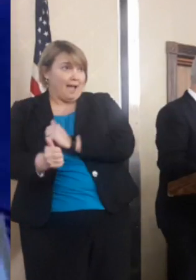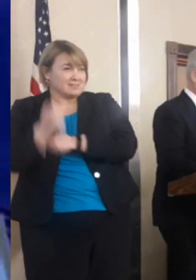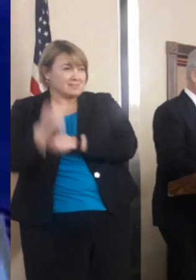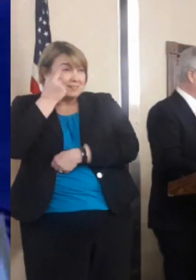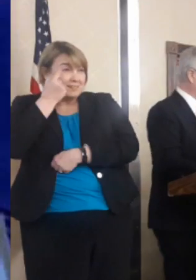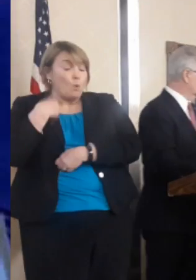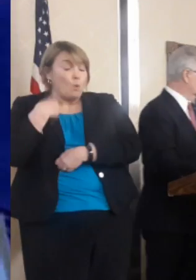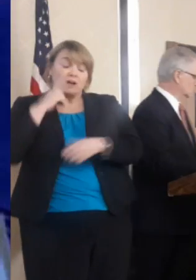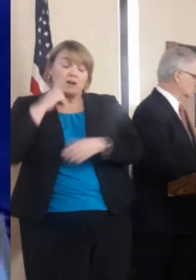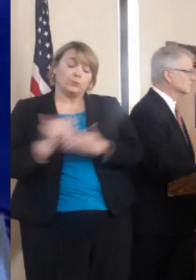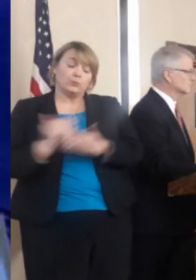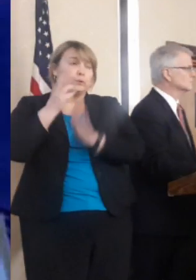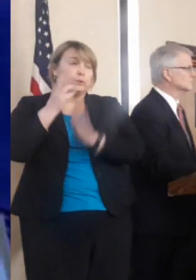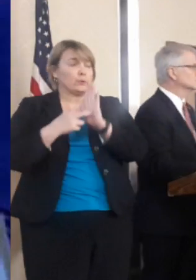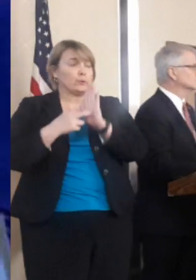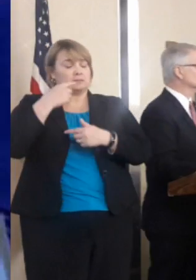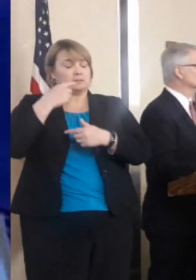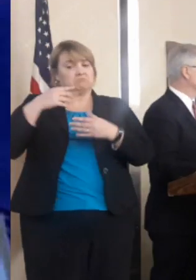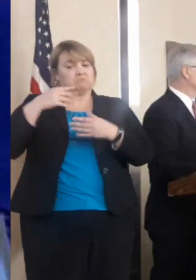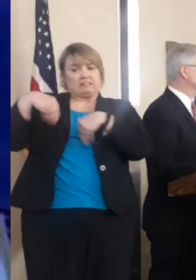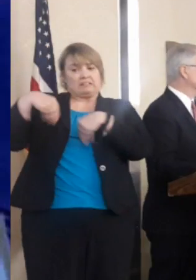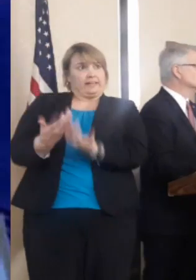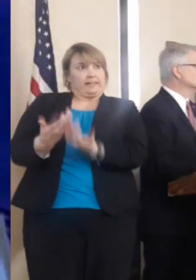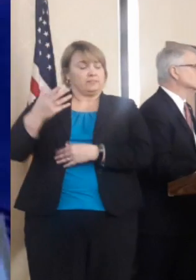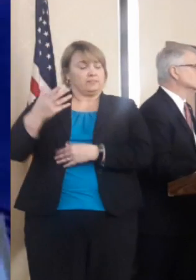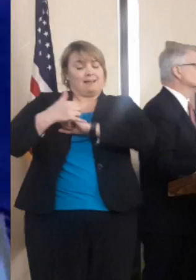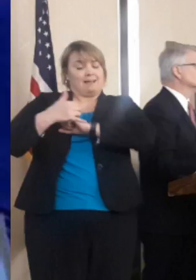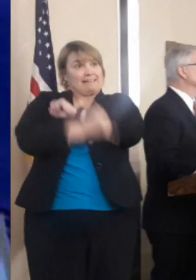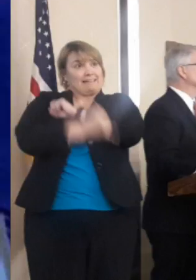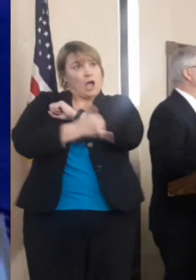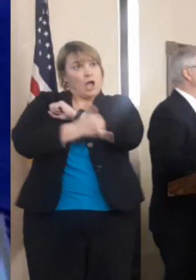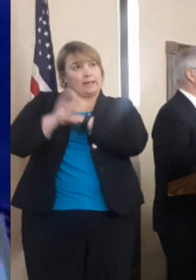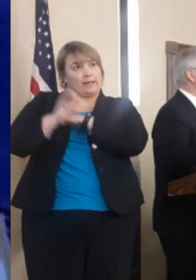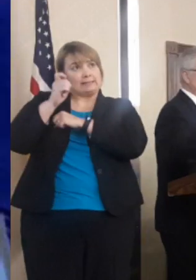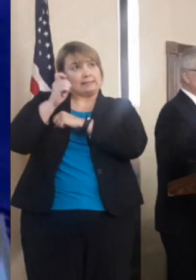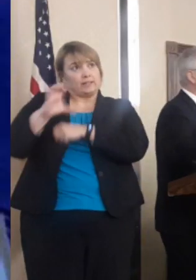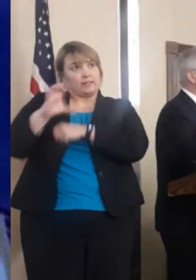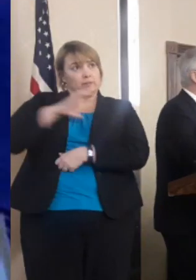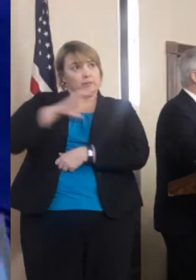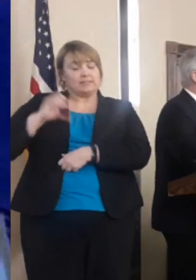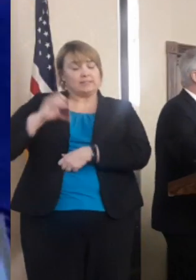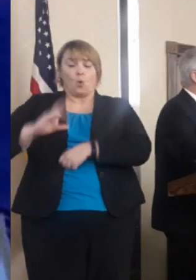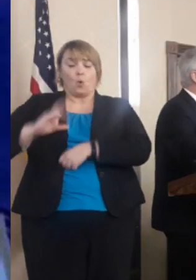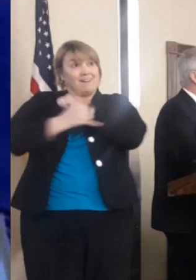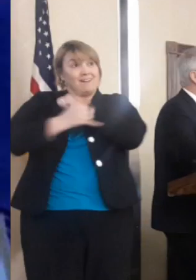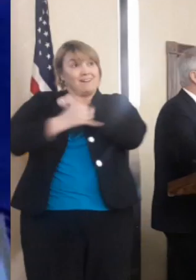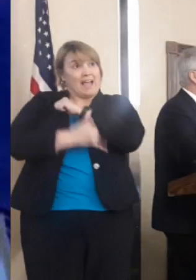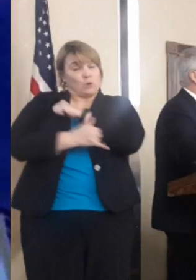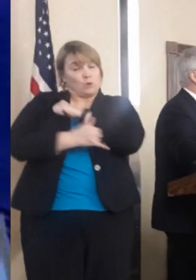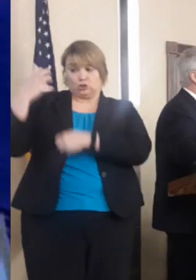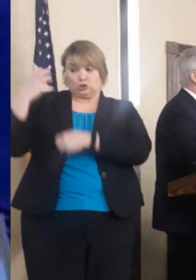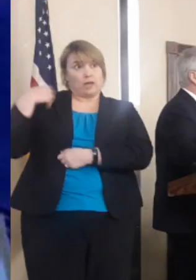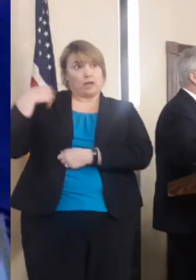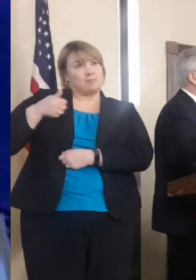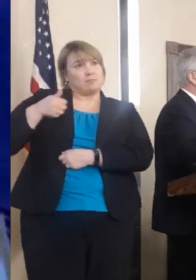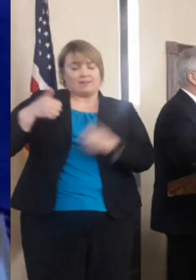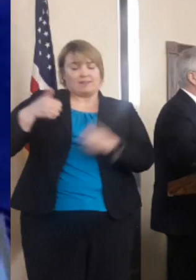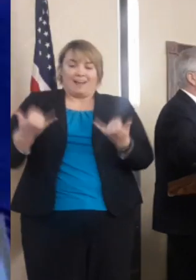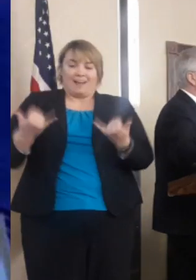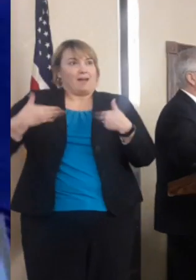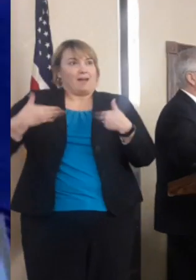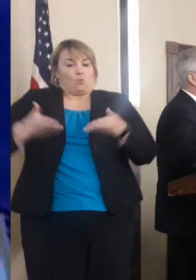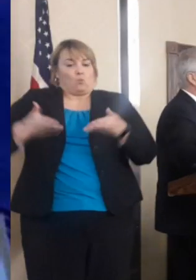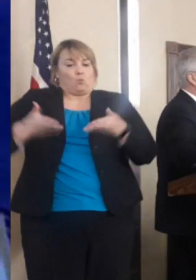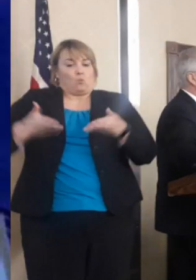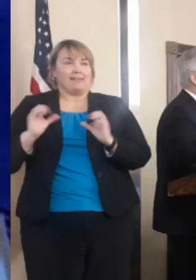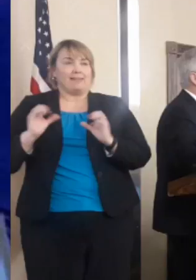county executive committees or county chairs to take a dispute to the officials committee. And the